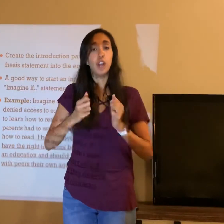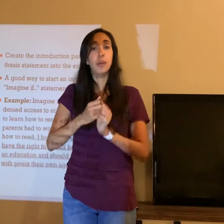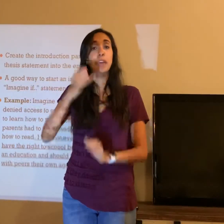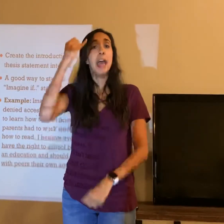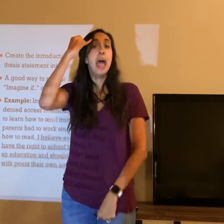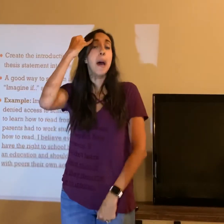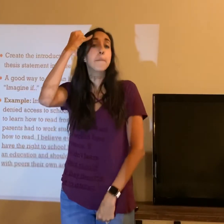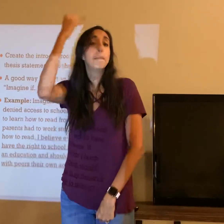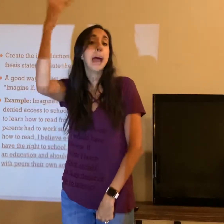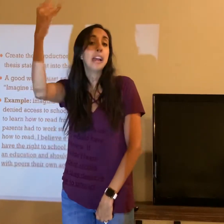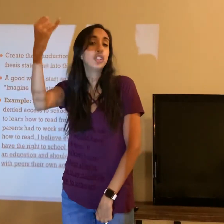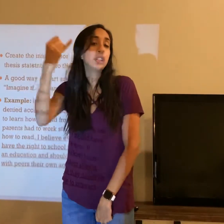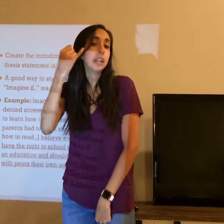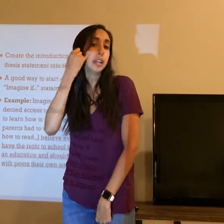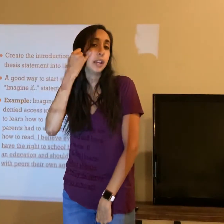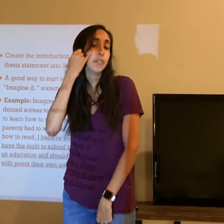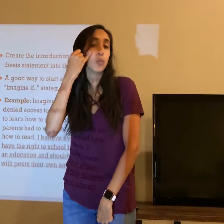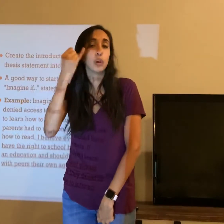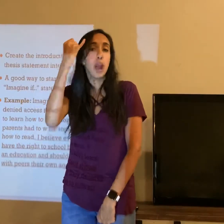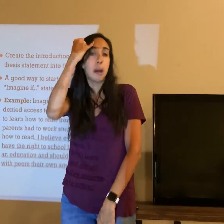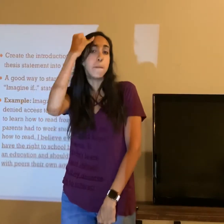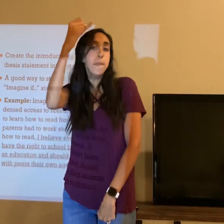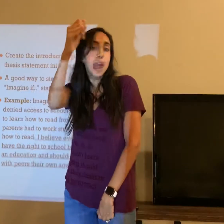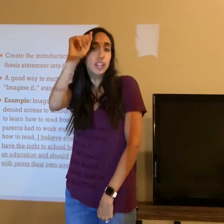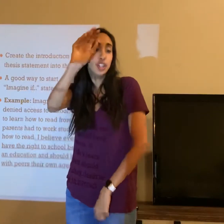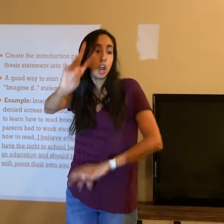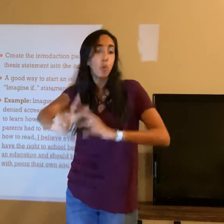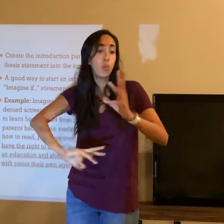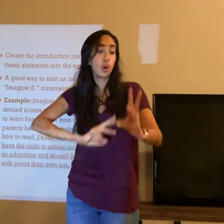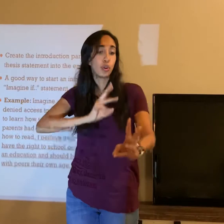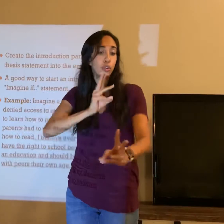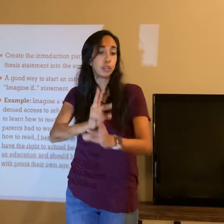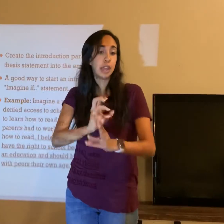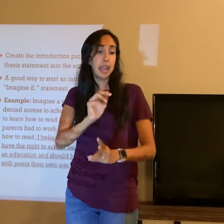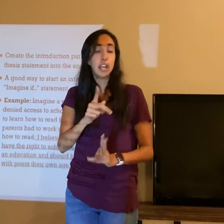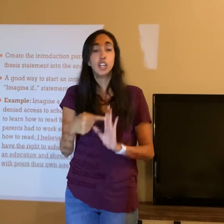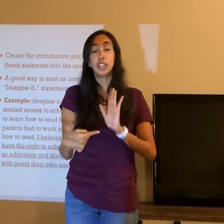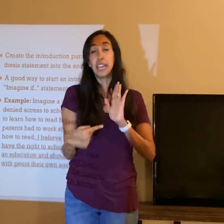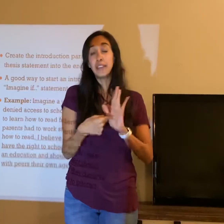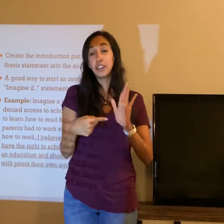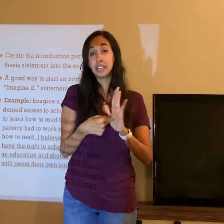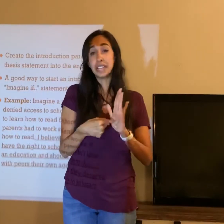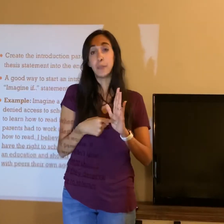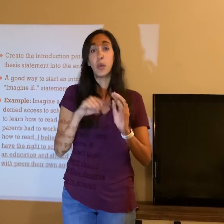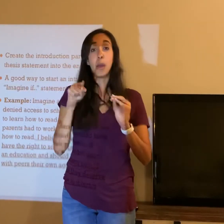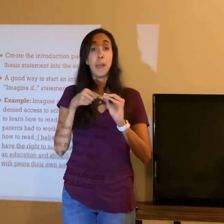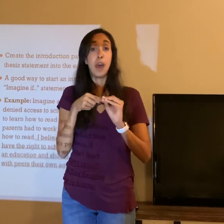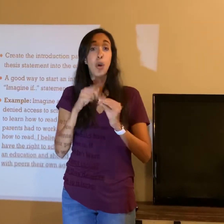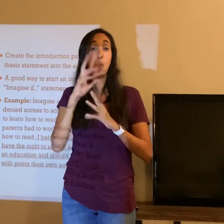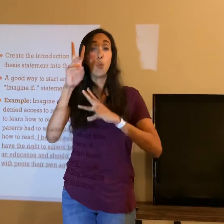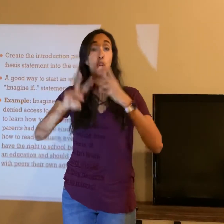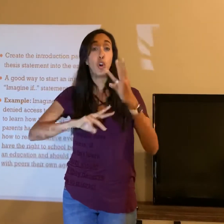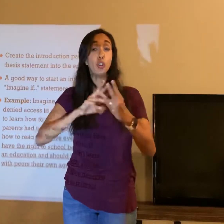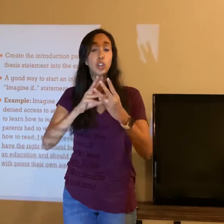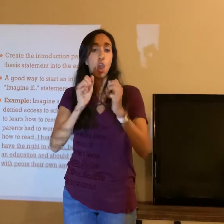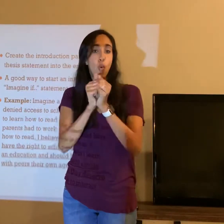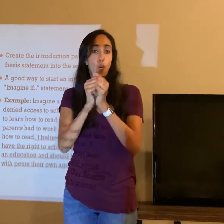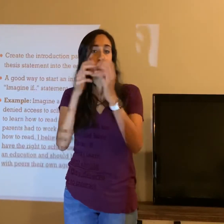with imagine if, or imagine a world, okay? They gave you an example about a world